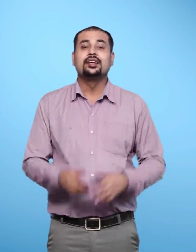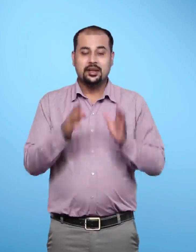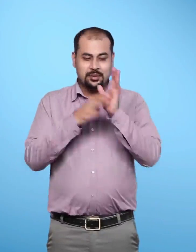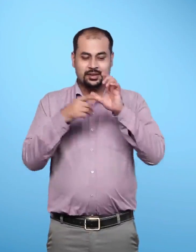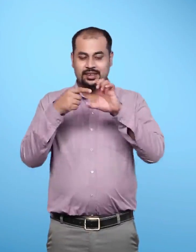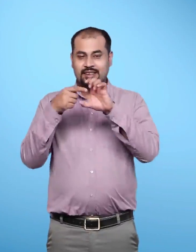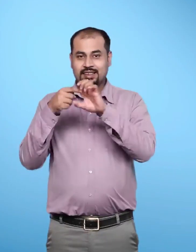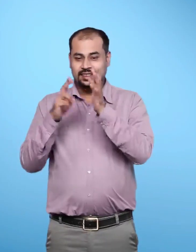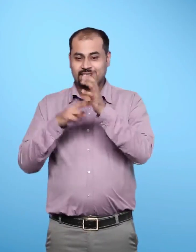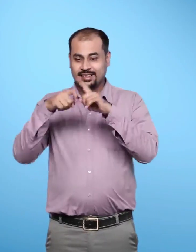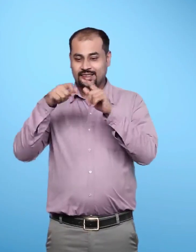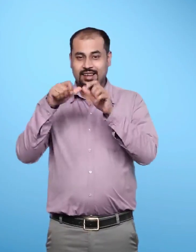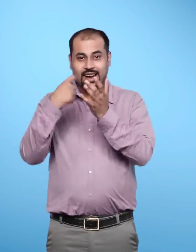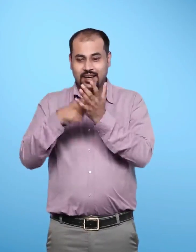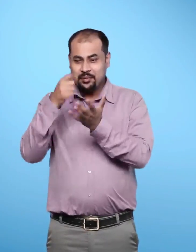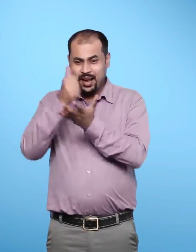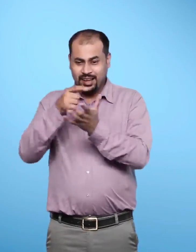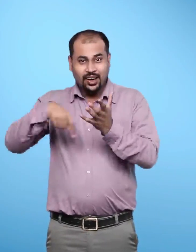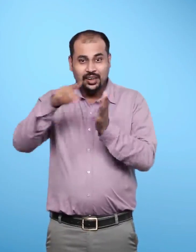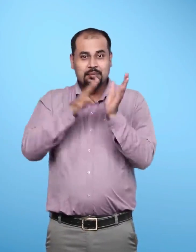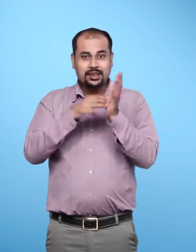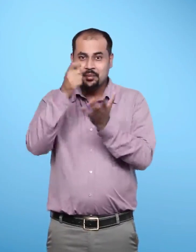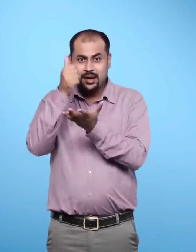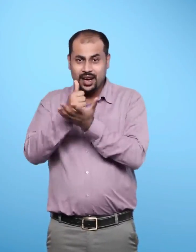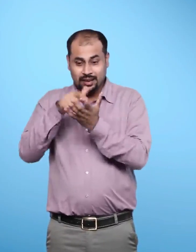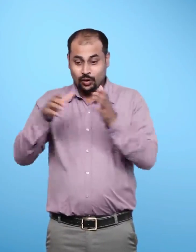The meeting of the Mean Car Bank has just begun.